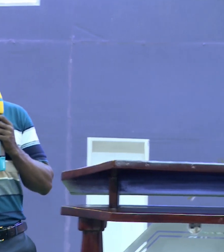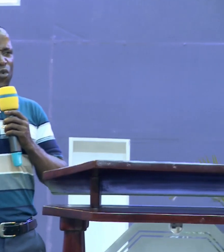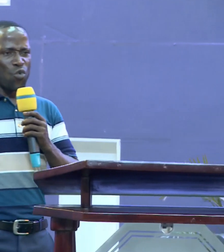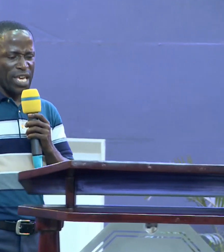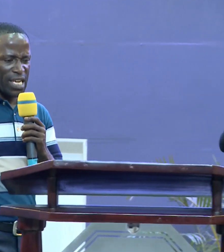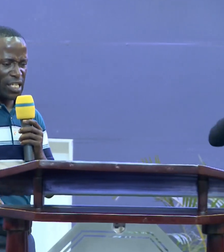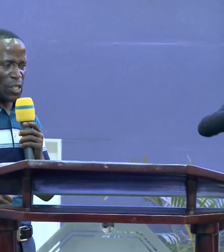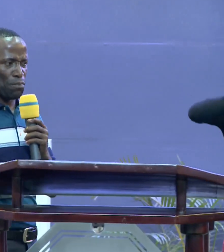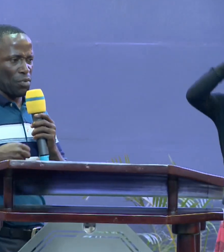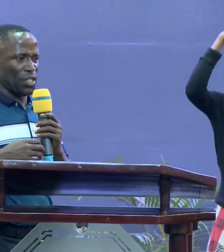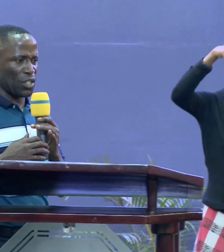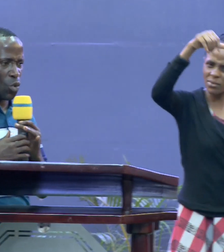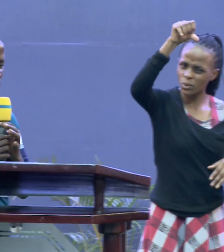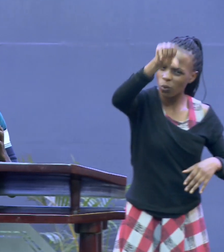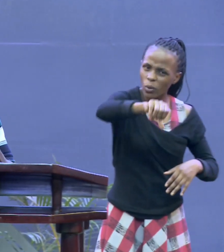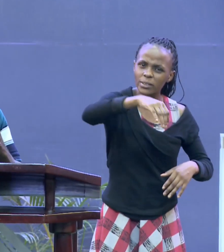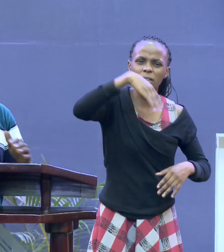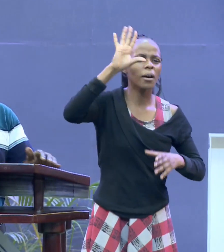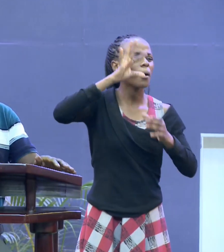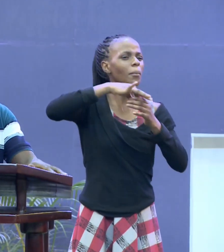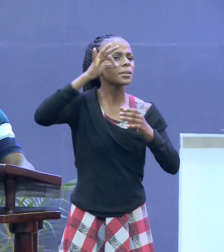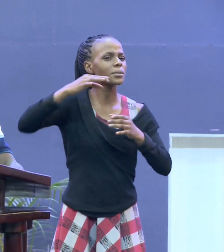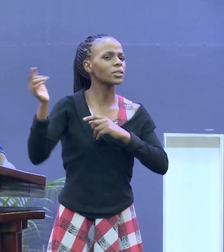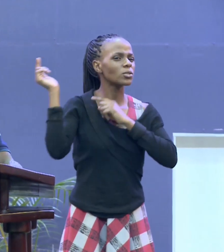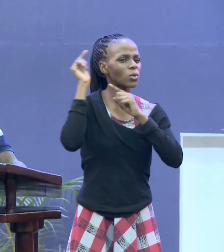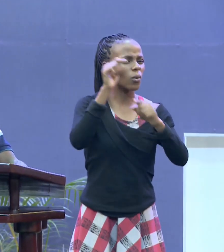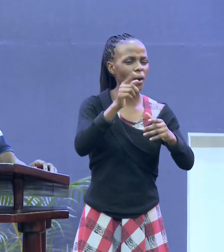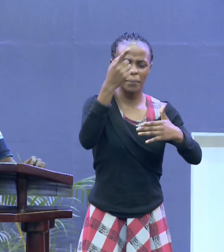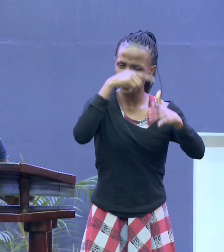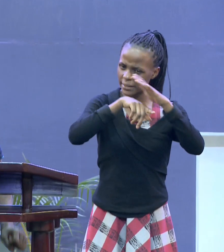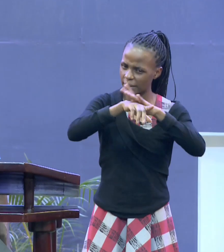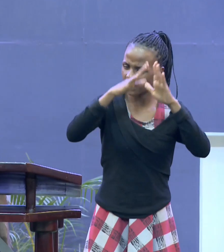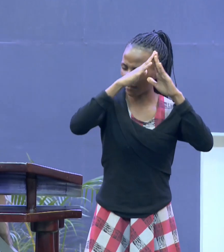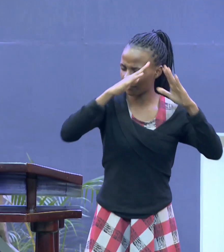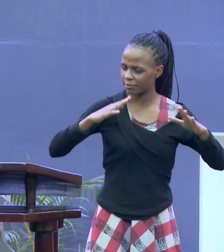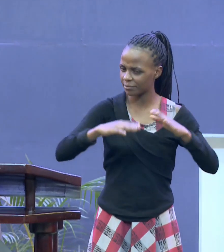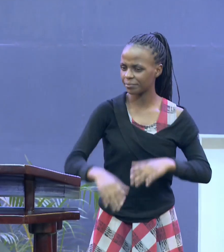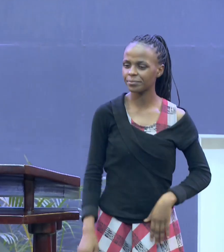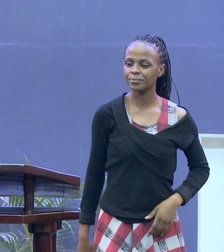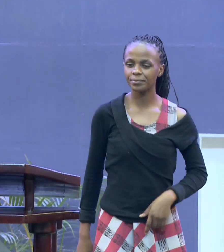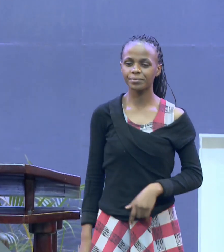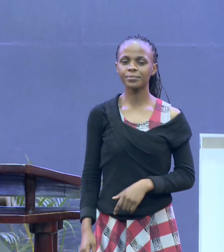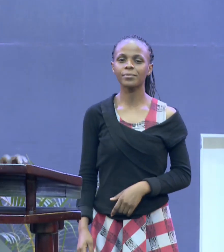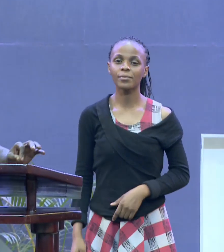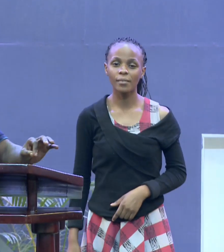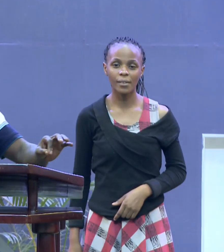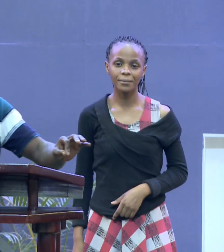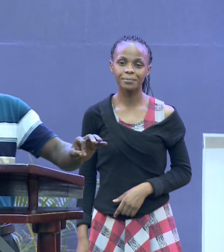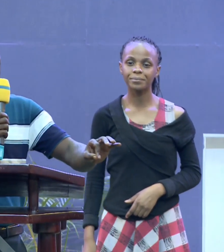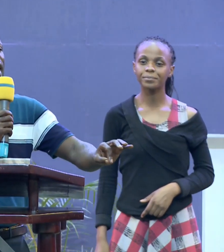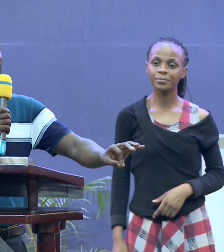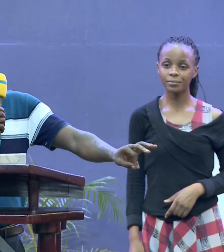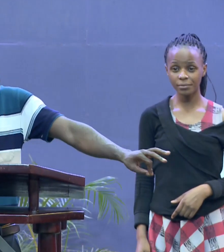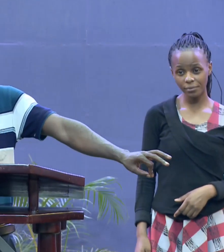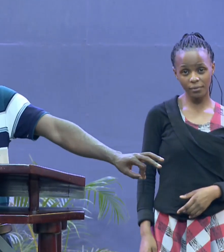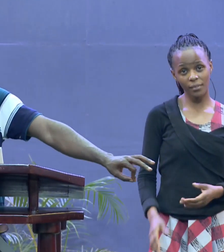seven wicked spirits? Lwaki ba demon bano baddayo kulonda kubala musanva basinga ko obubi. Because